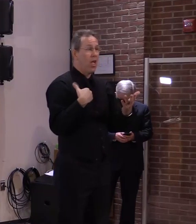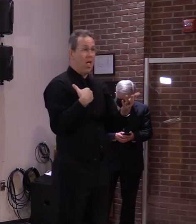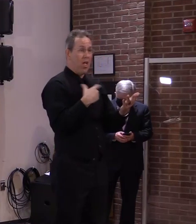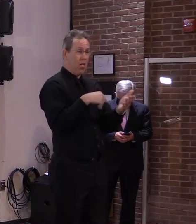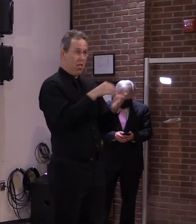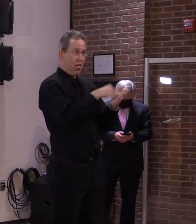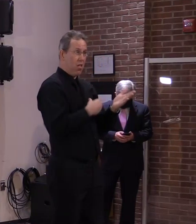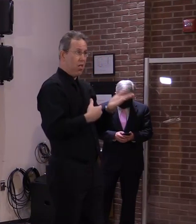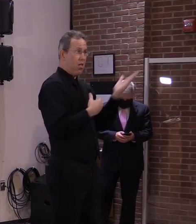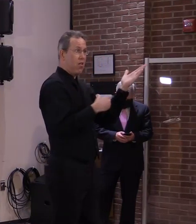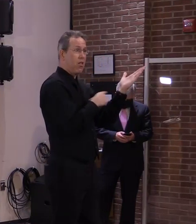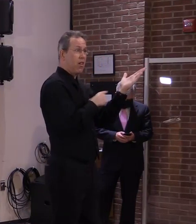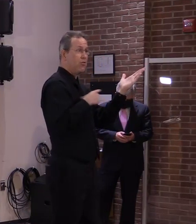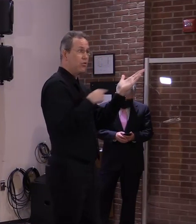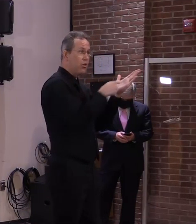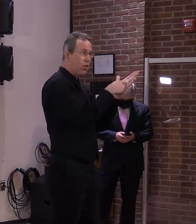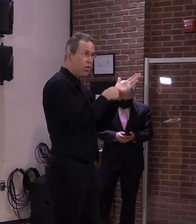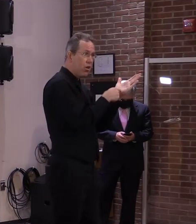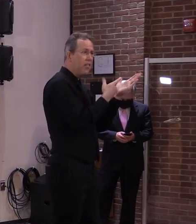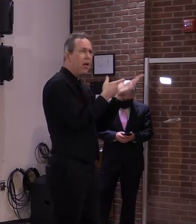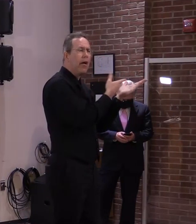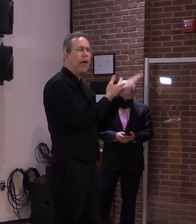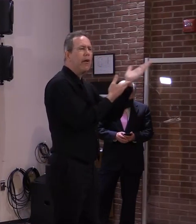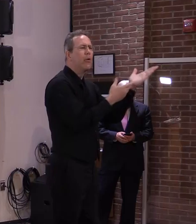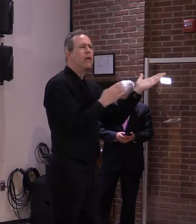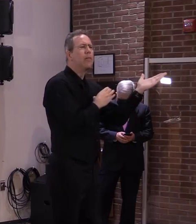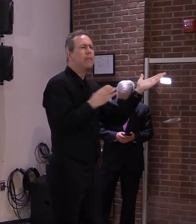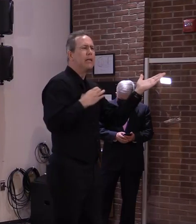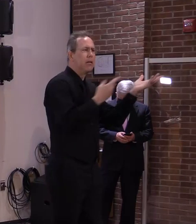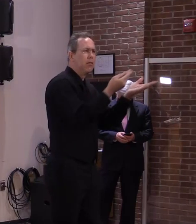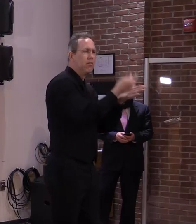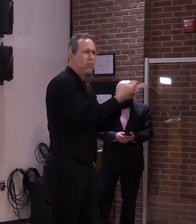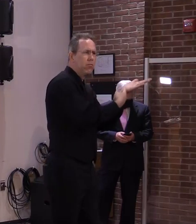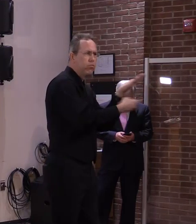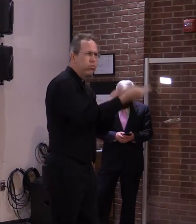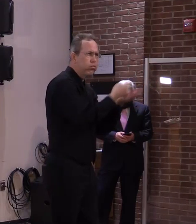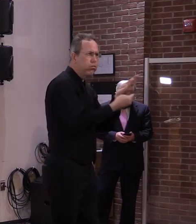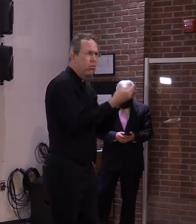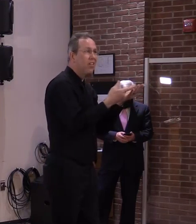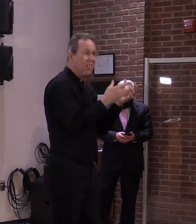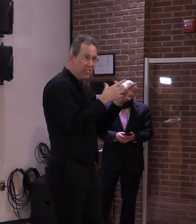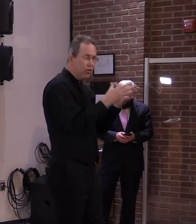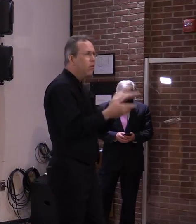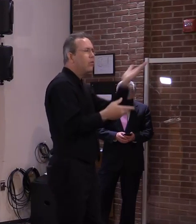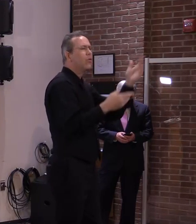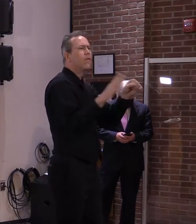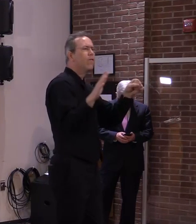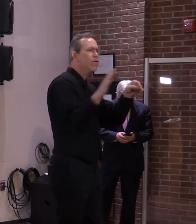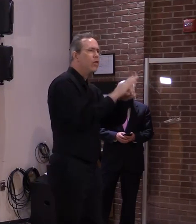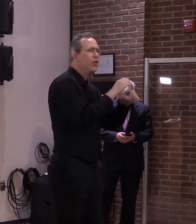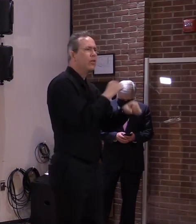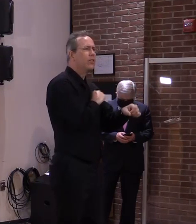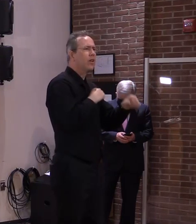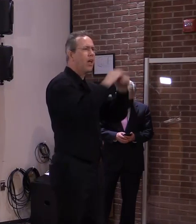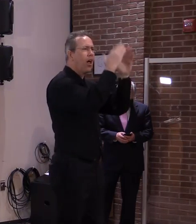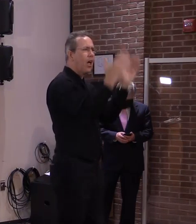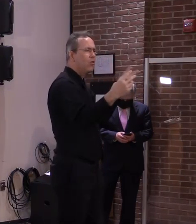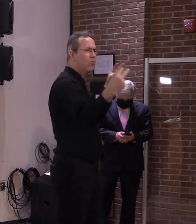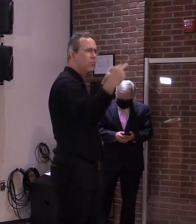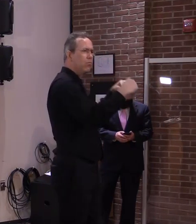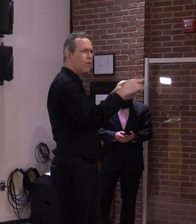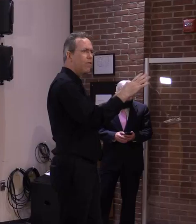has it gone to the Senate. It's a plan. It's a concept. We have a $5.7 billion combined problem,